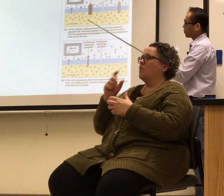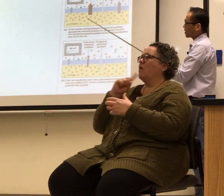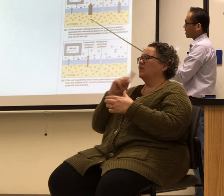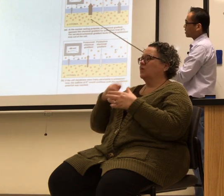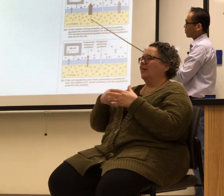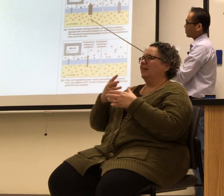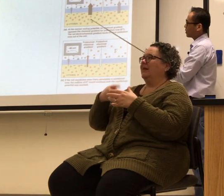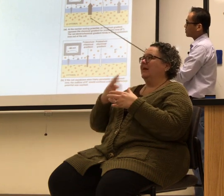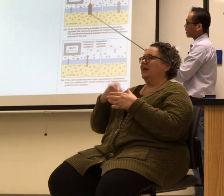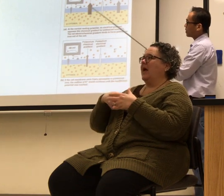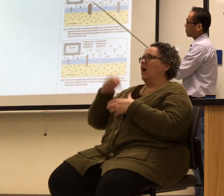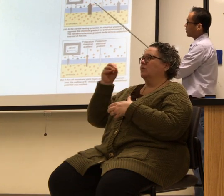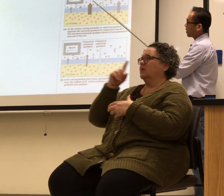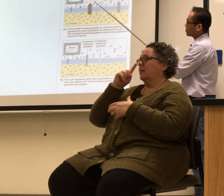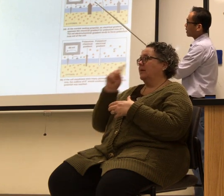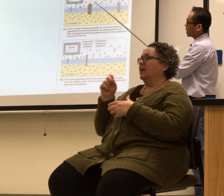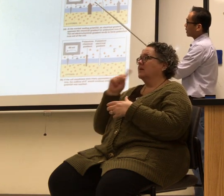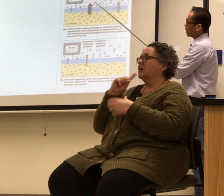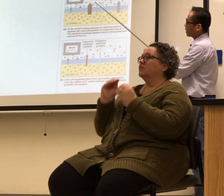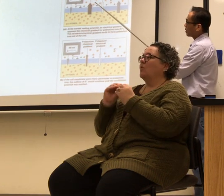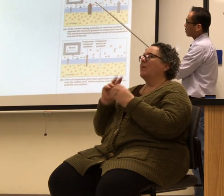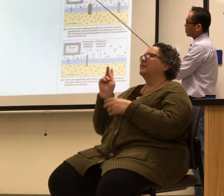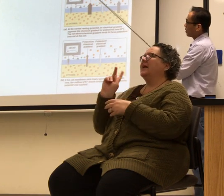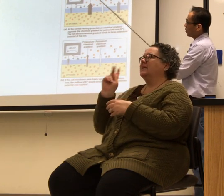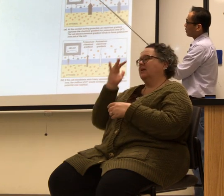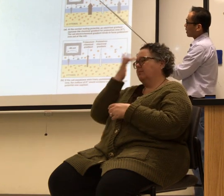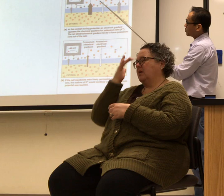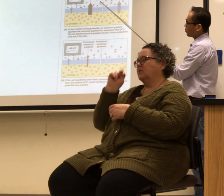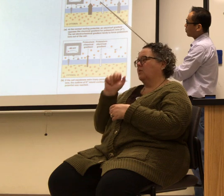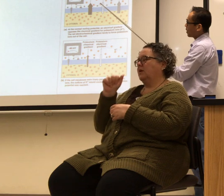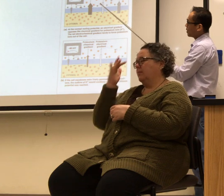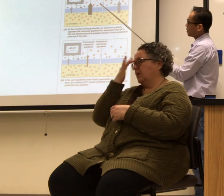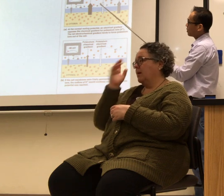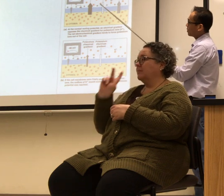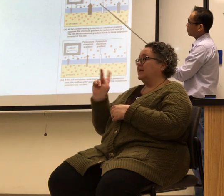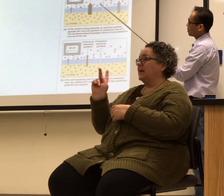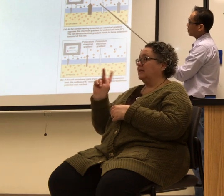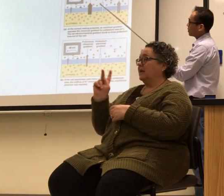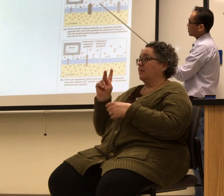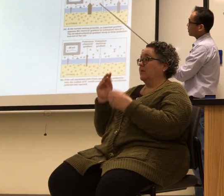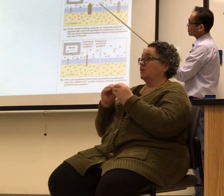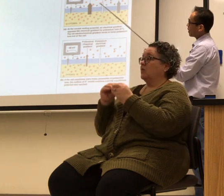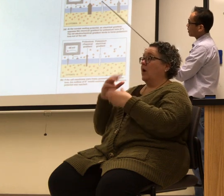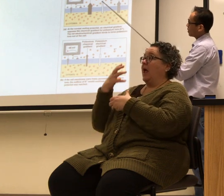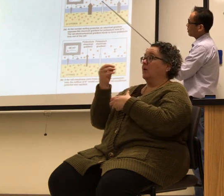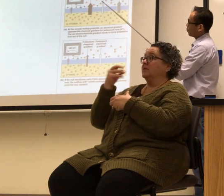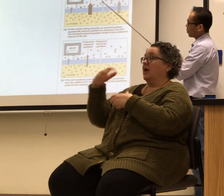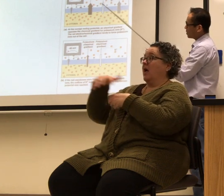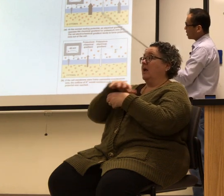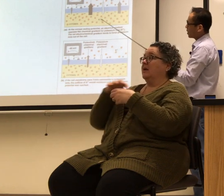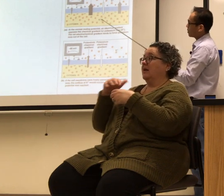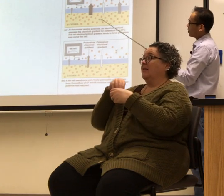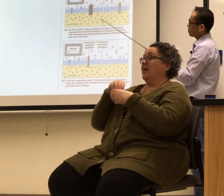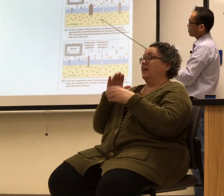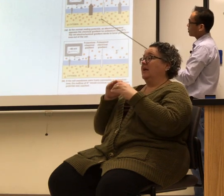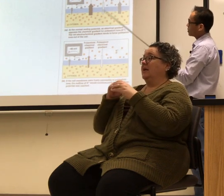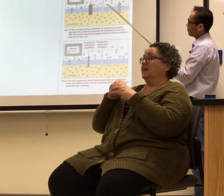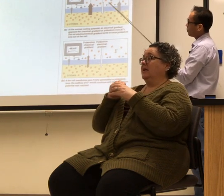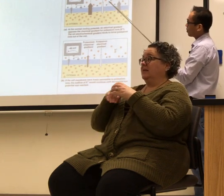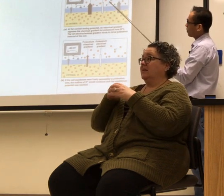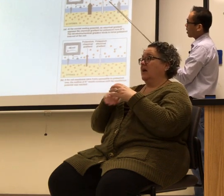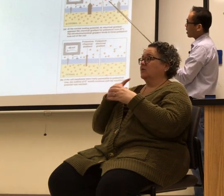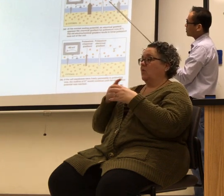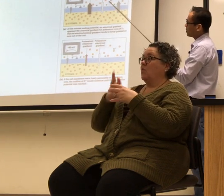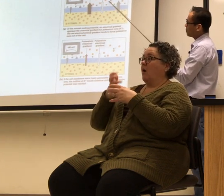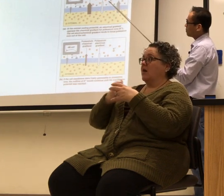because there's more potassium on the inside than the outside. The electrical gradient, it's like it points in, because